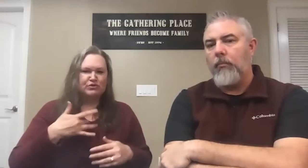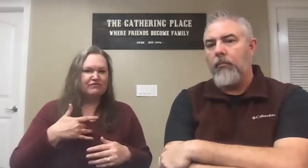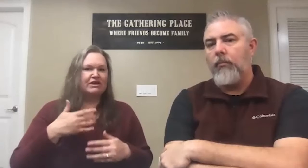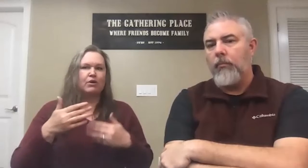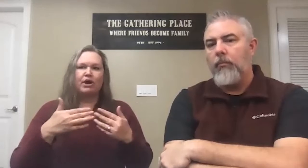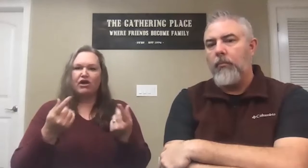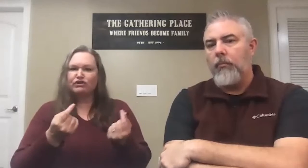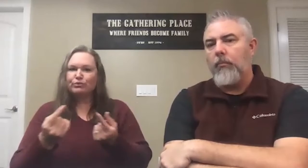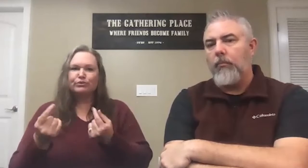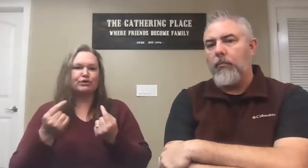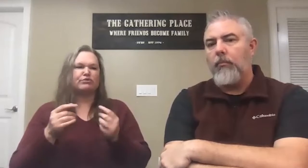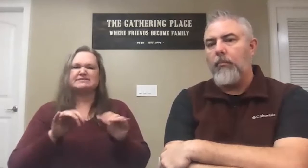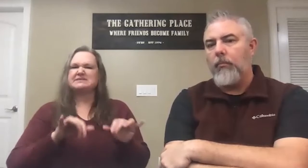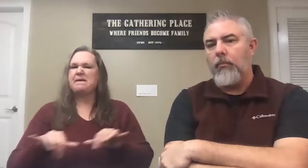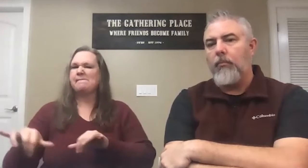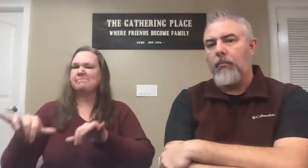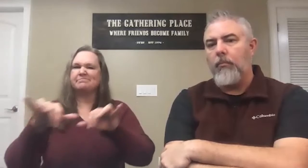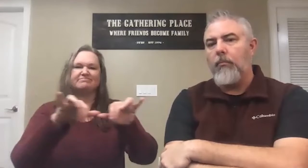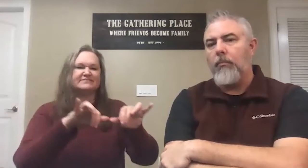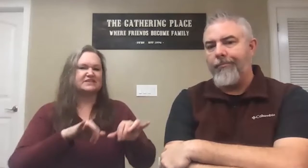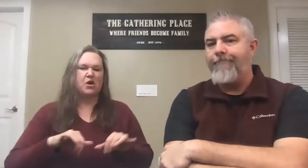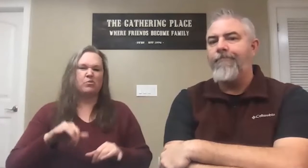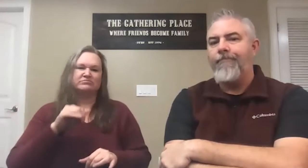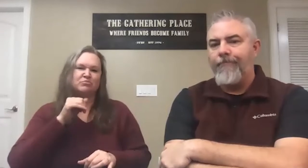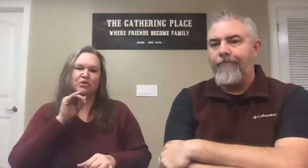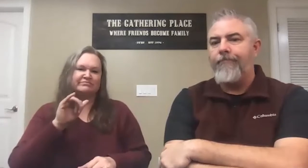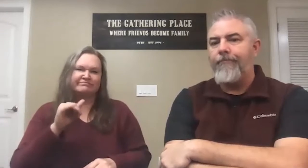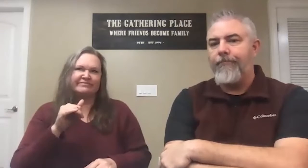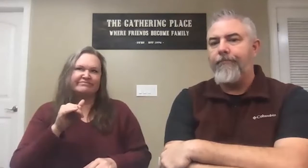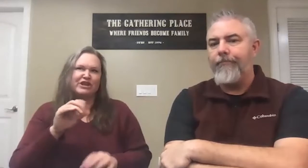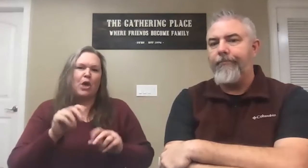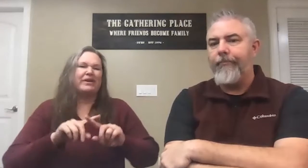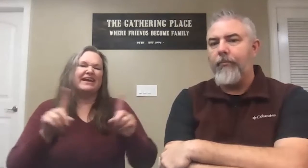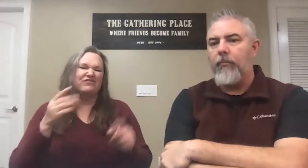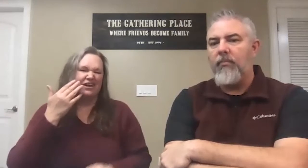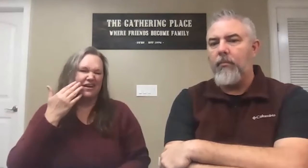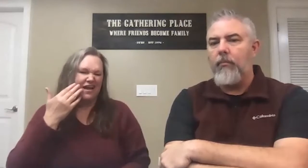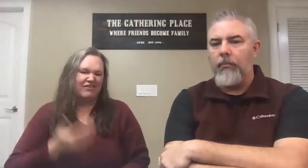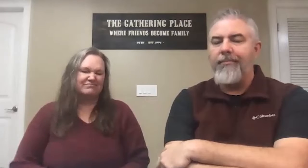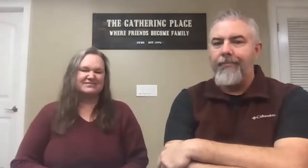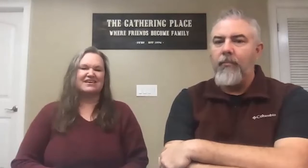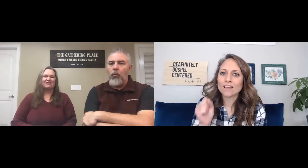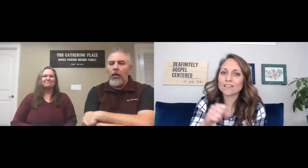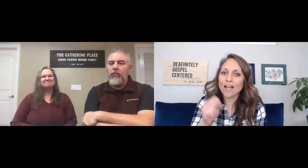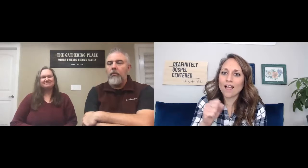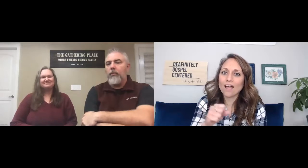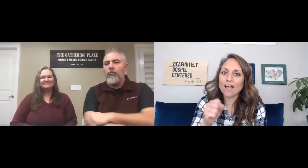pandemic, our rules are still the same in how we function as a family, as a married couple. It doesn't change. It's no different. Yeah.